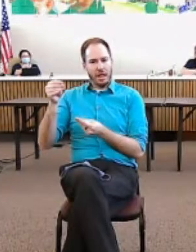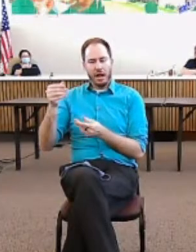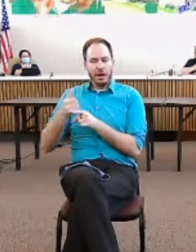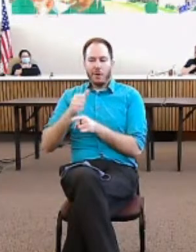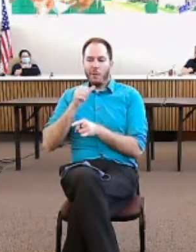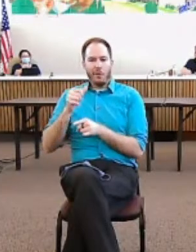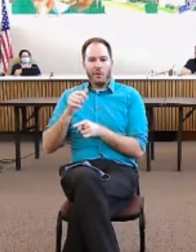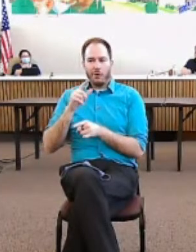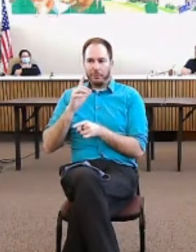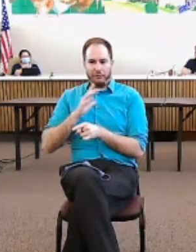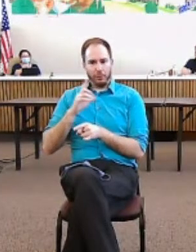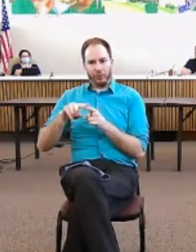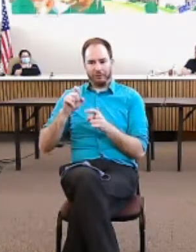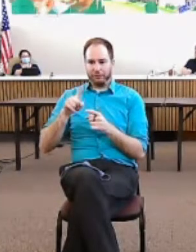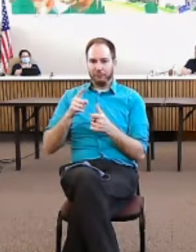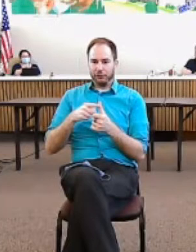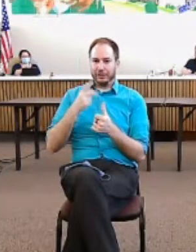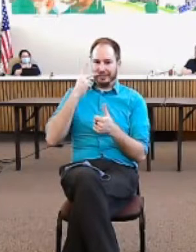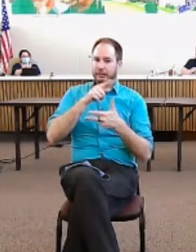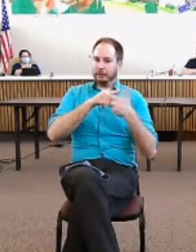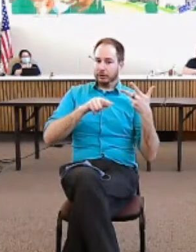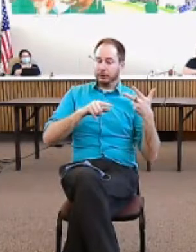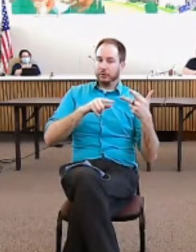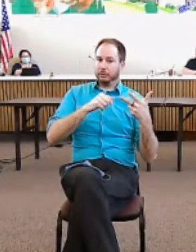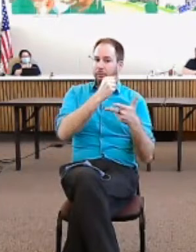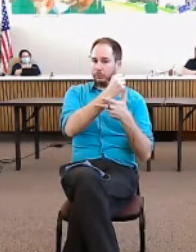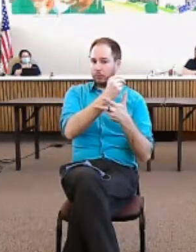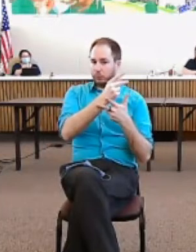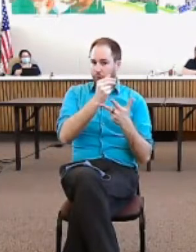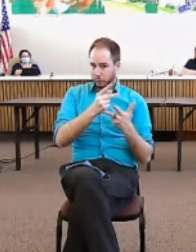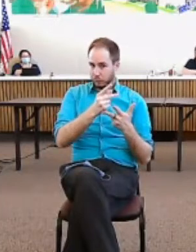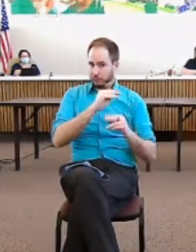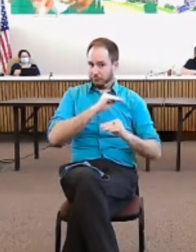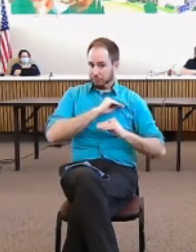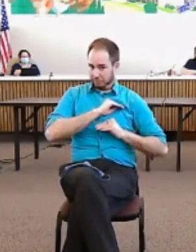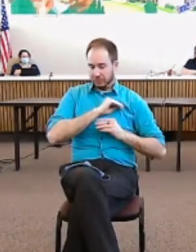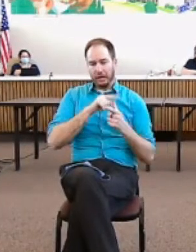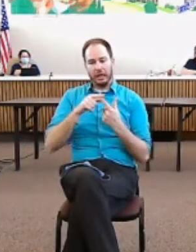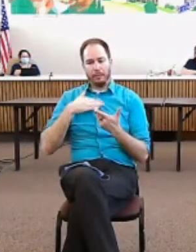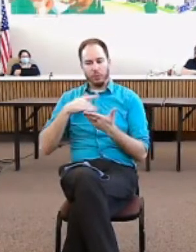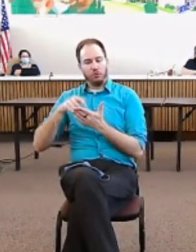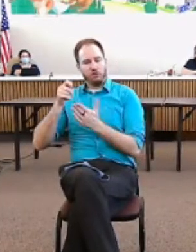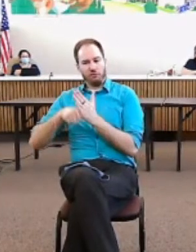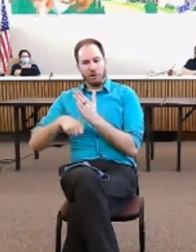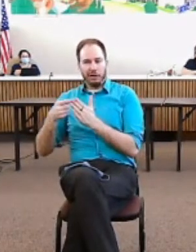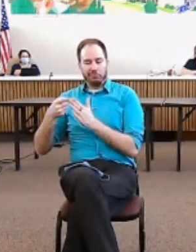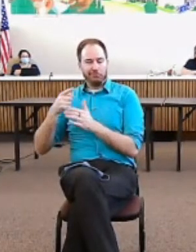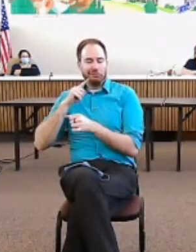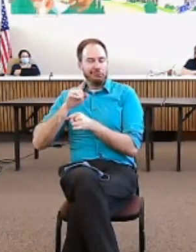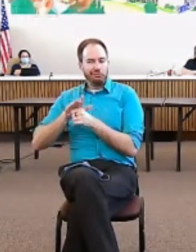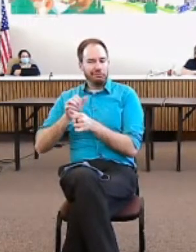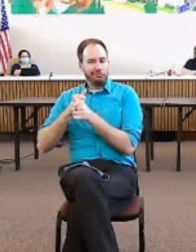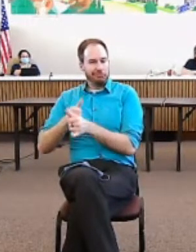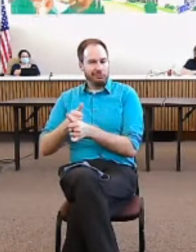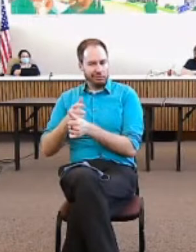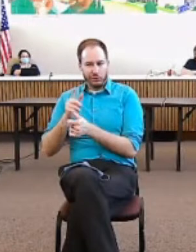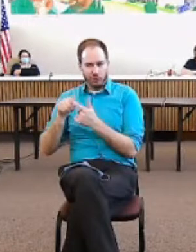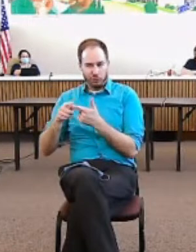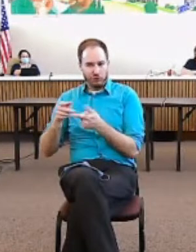write that until after we see until the 3 conditions are met. But as soon as those 3 conditions are met, we'll be able to write that